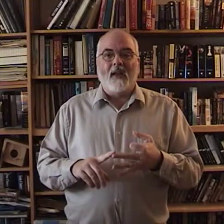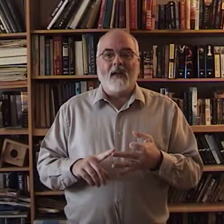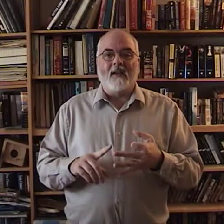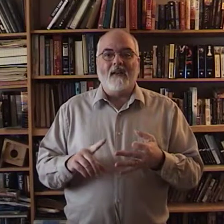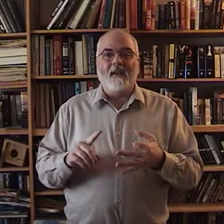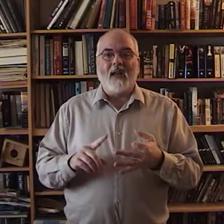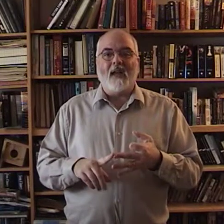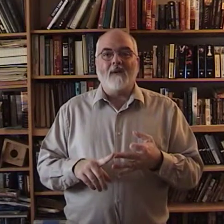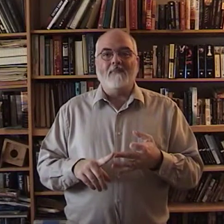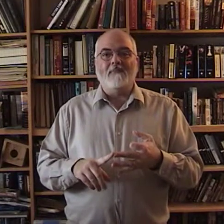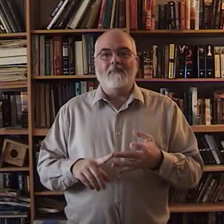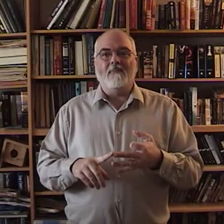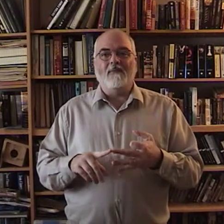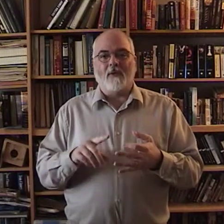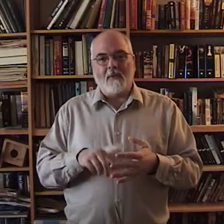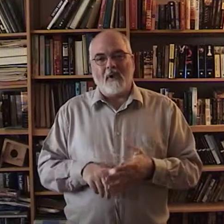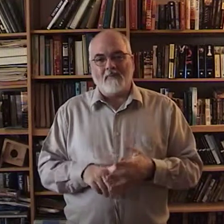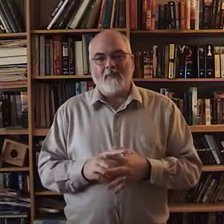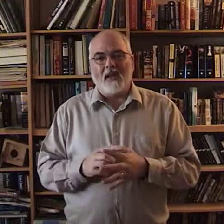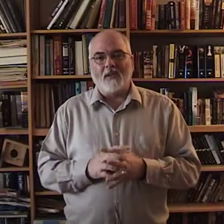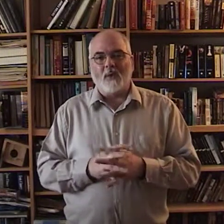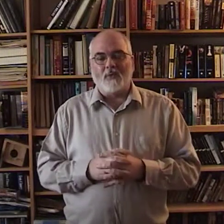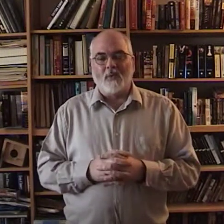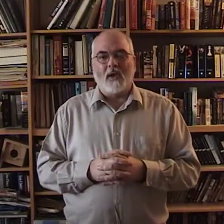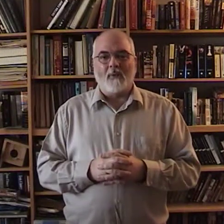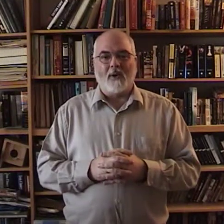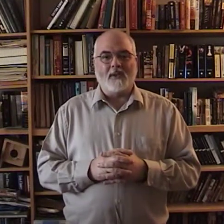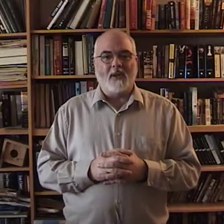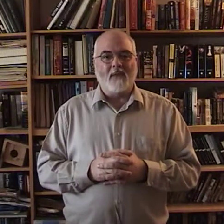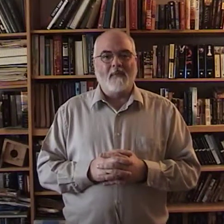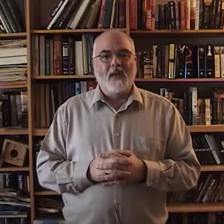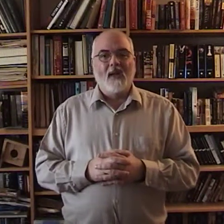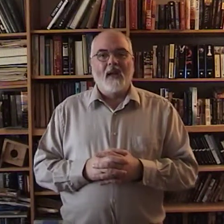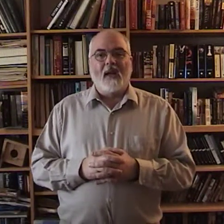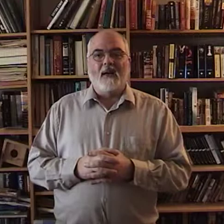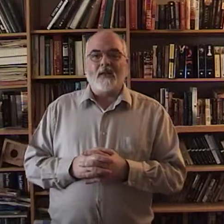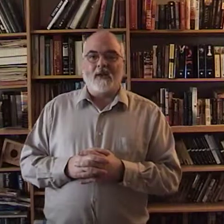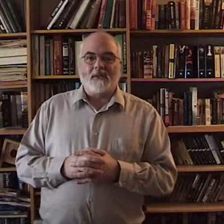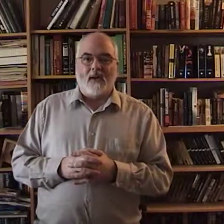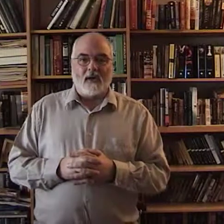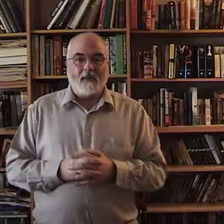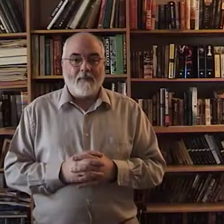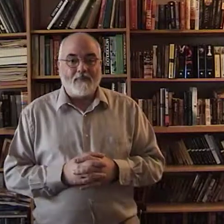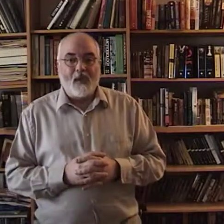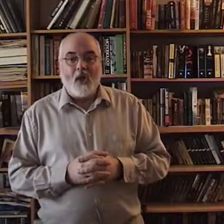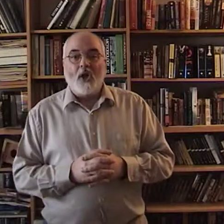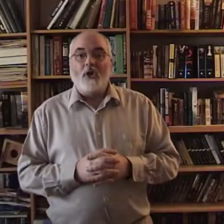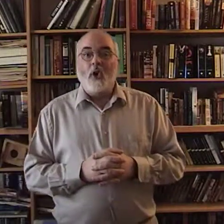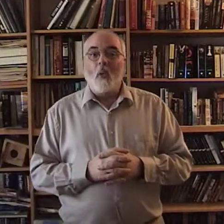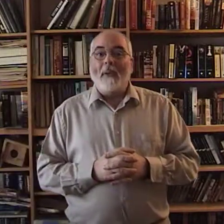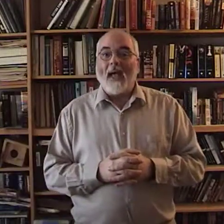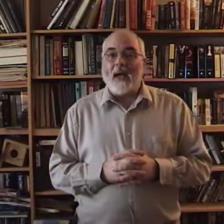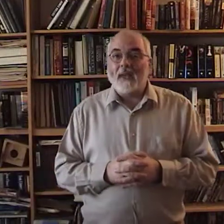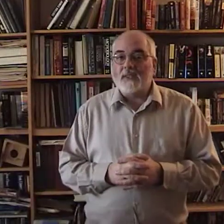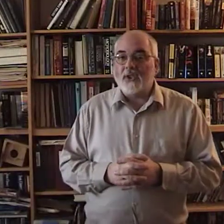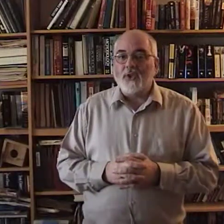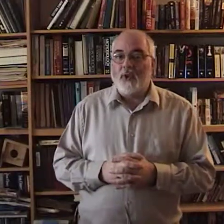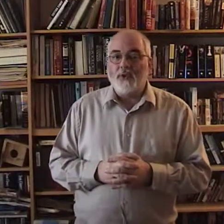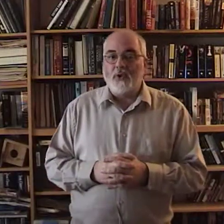and He came for me. And so it's really a pretty song. Here's how it starts. No palace, no